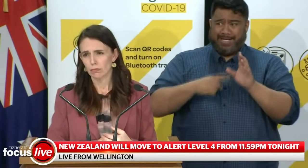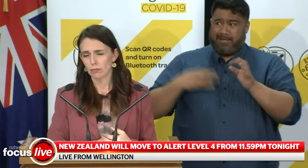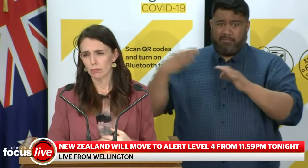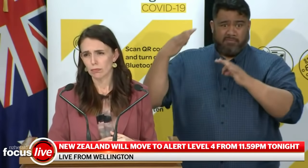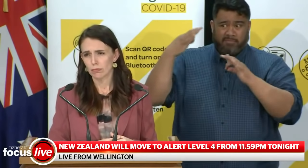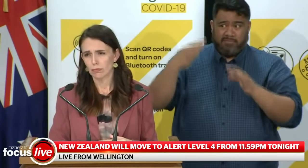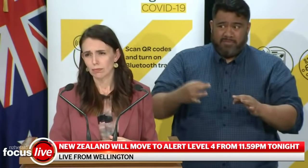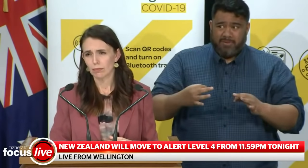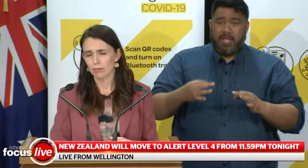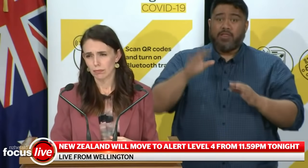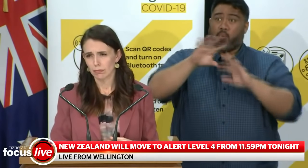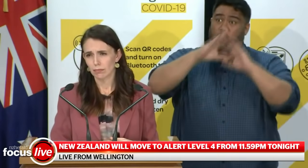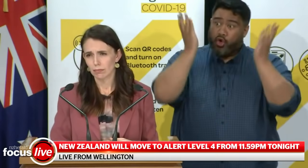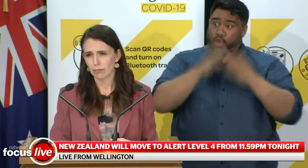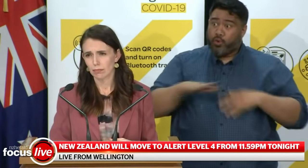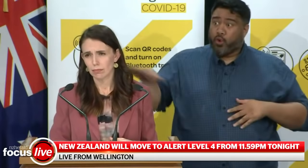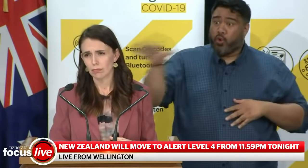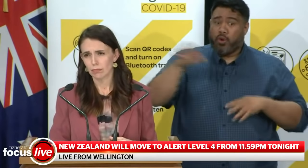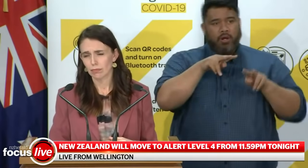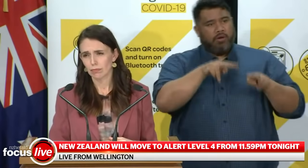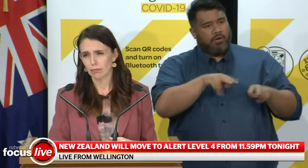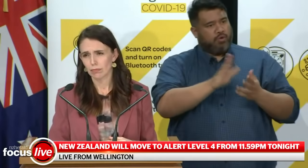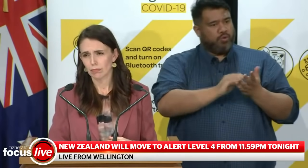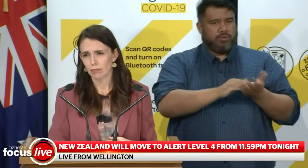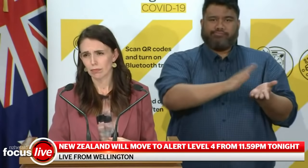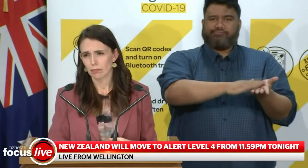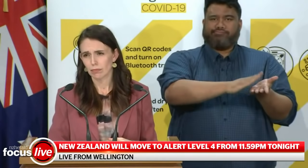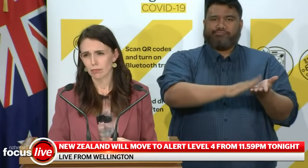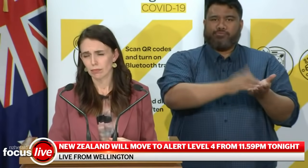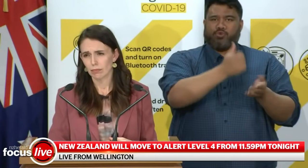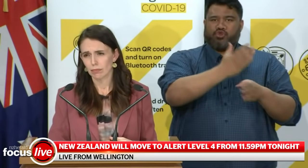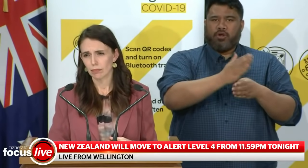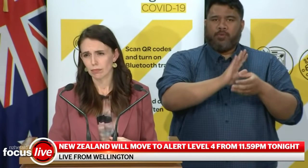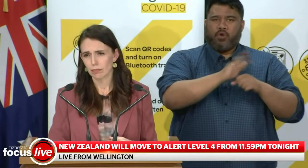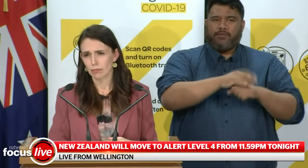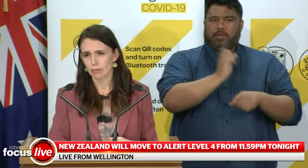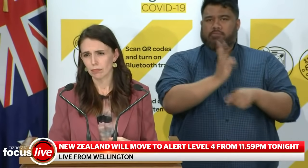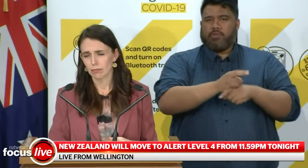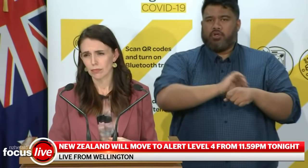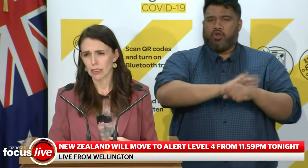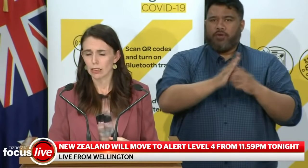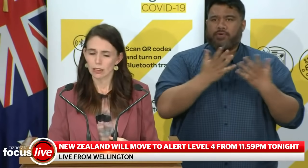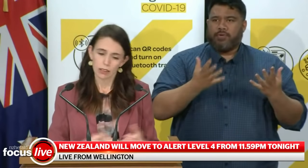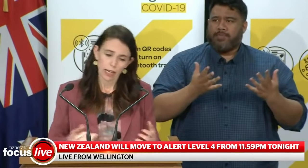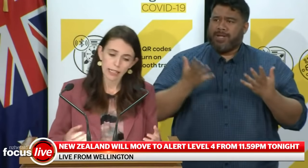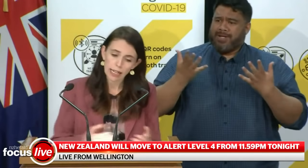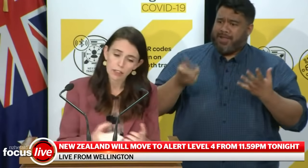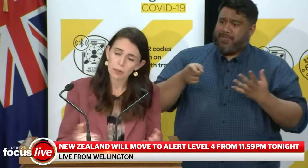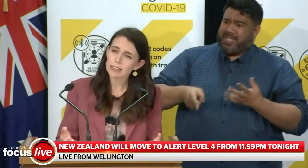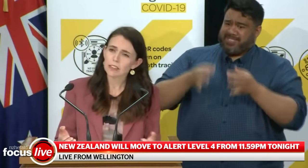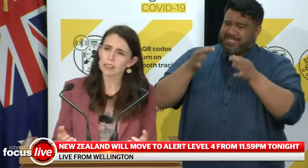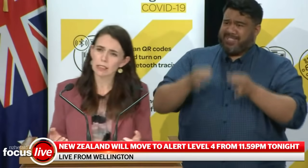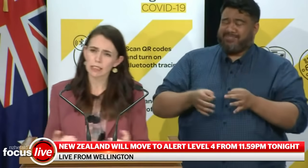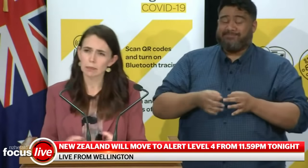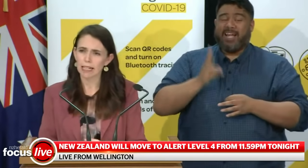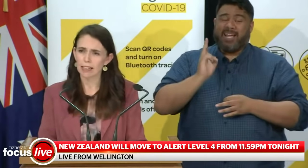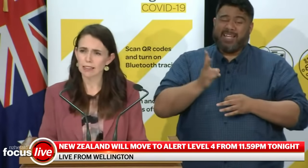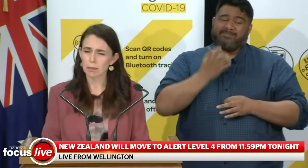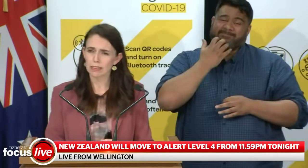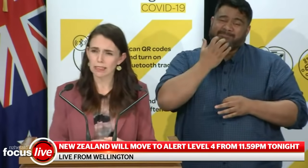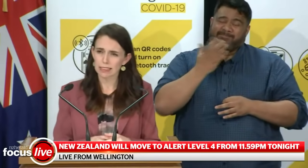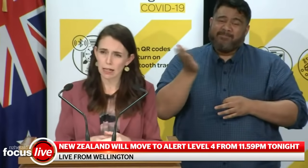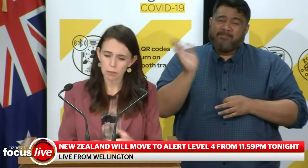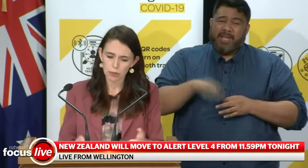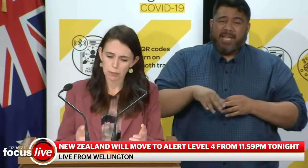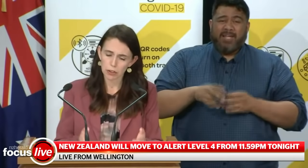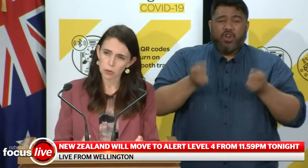as sort of a shining light as a way to combat COVID. How hard was this decision for you and your cabinet to make? And the reason New Zealand has been held